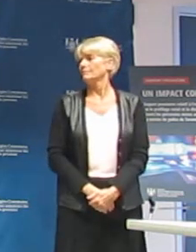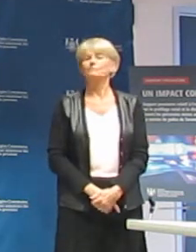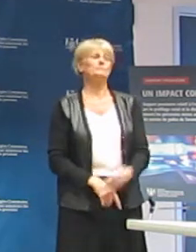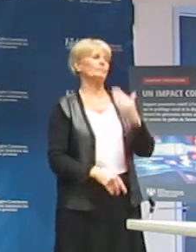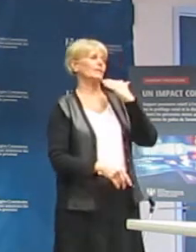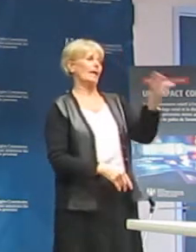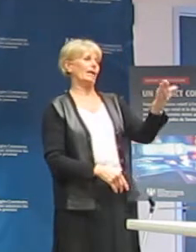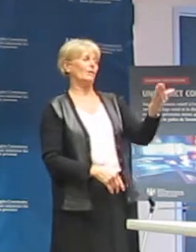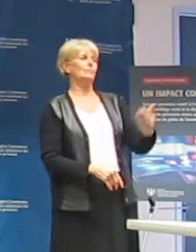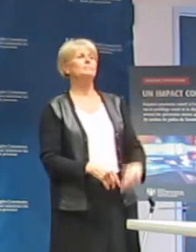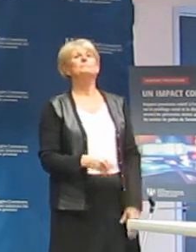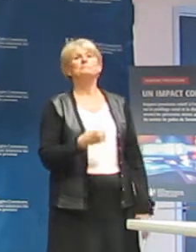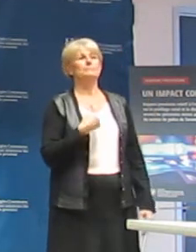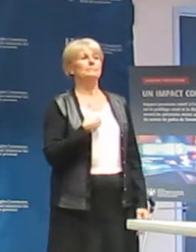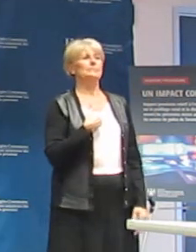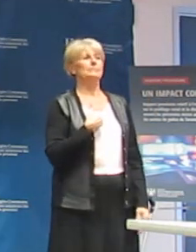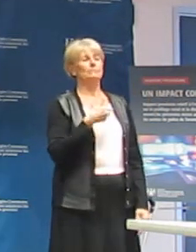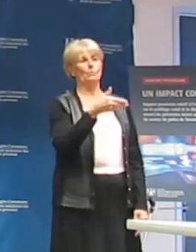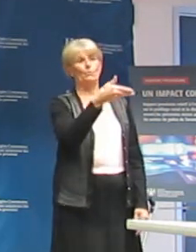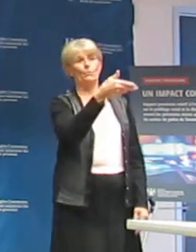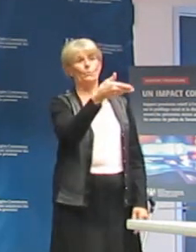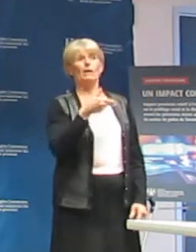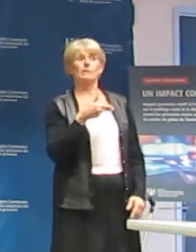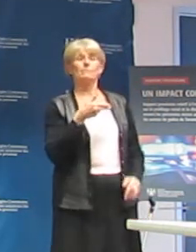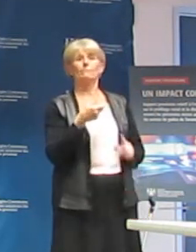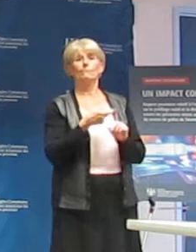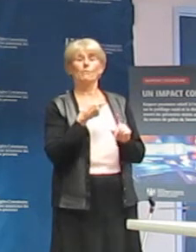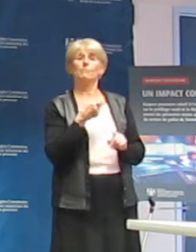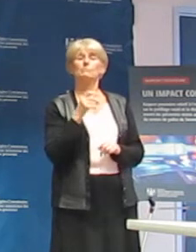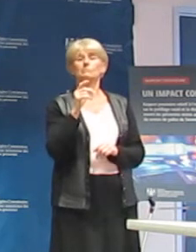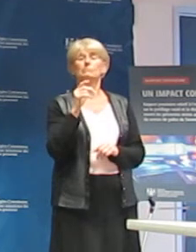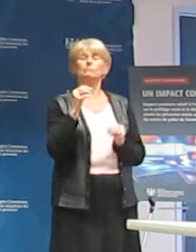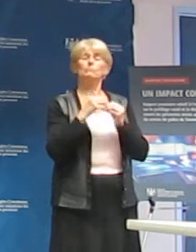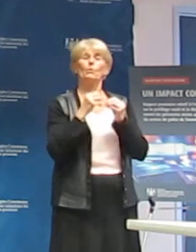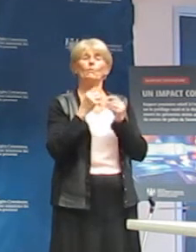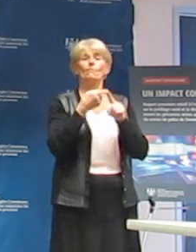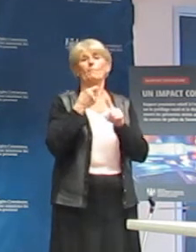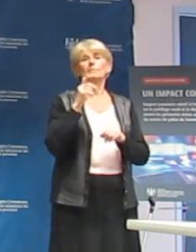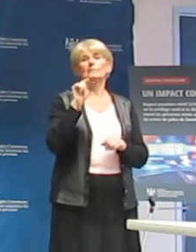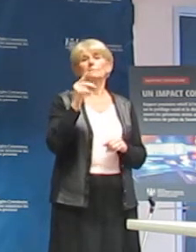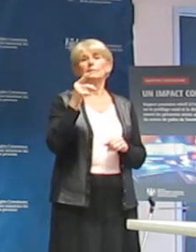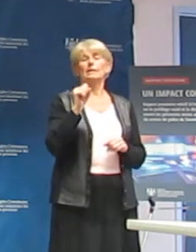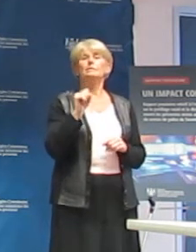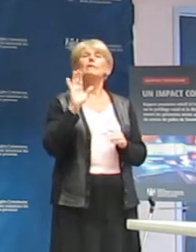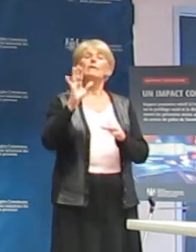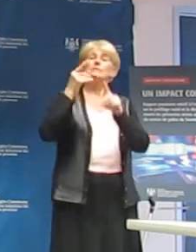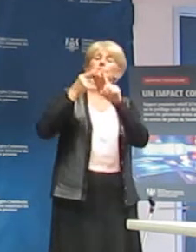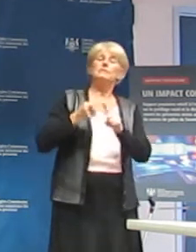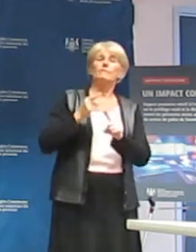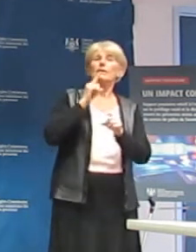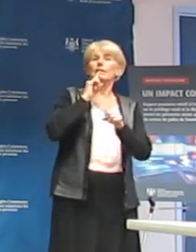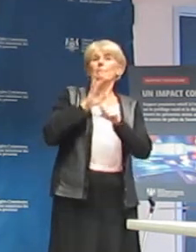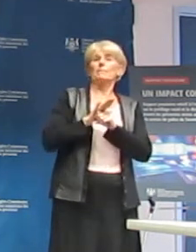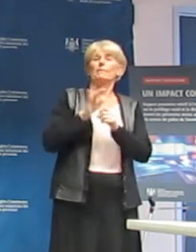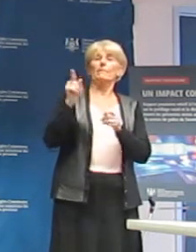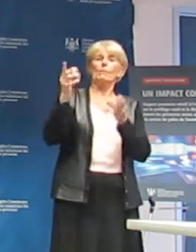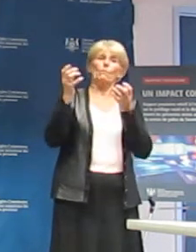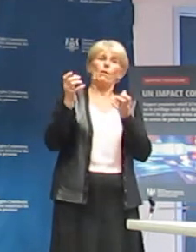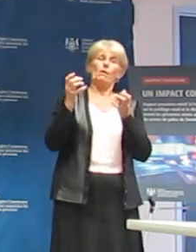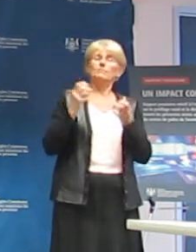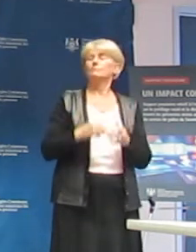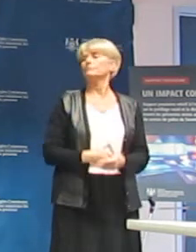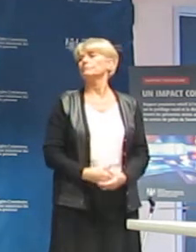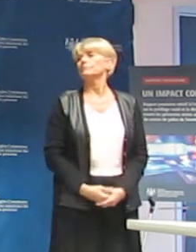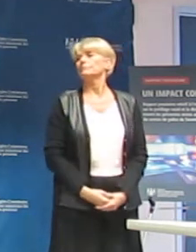Thank you, and of course I welcome hearing further from the Toronto Police Service as to specific commitments that they are willing to make at this